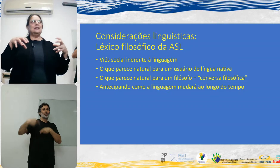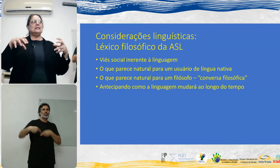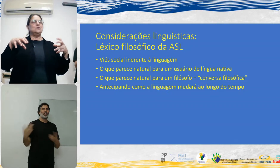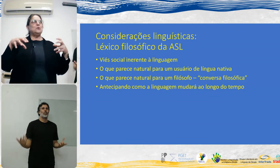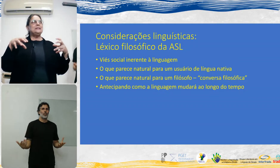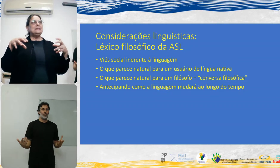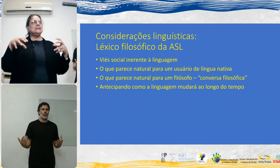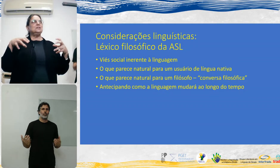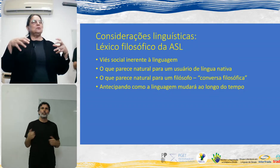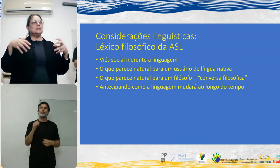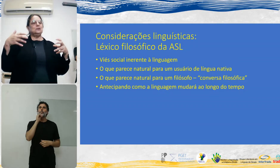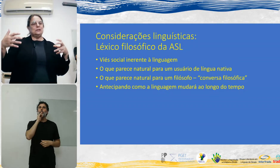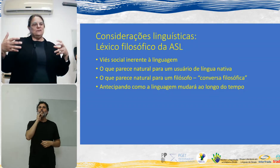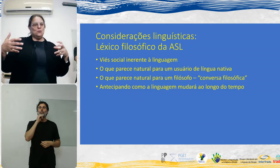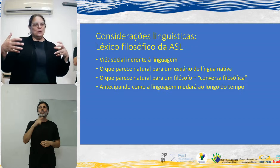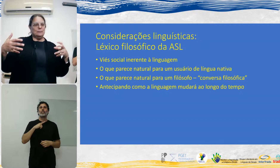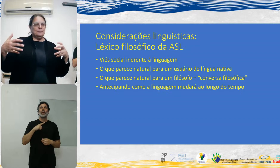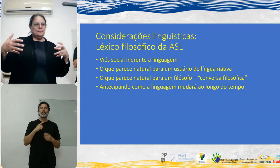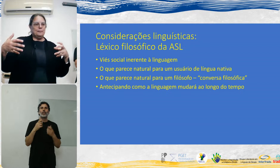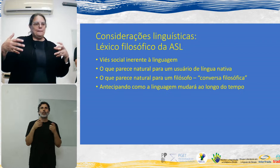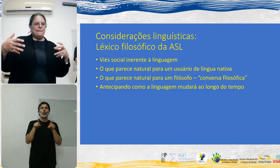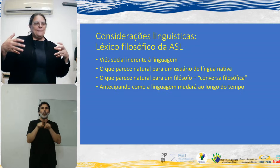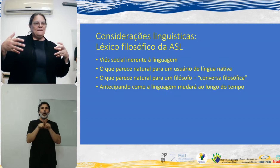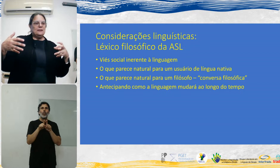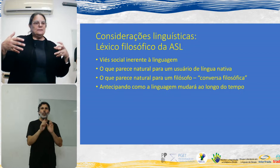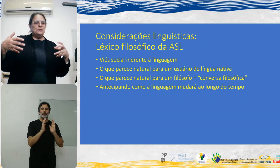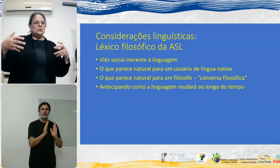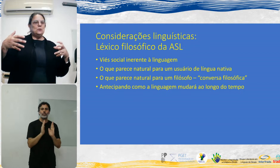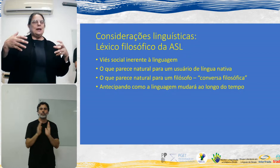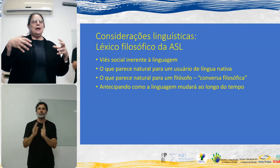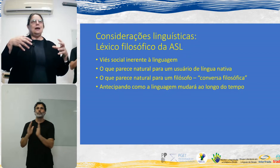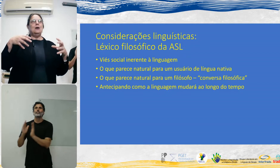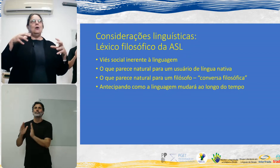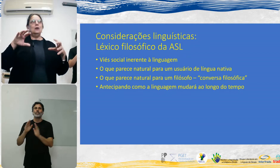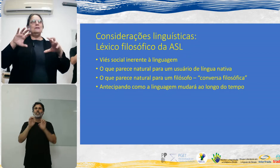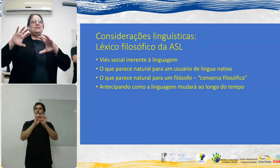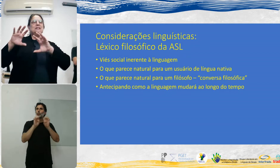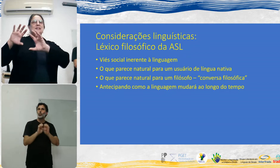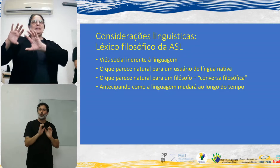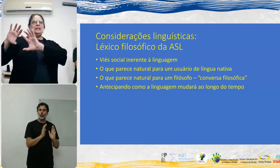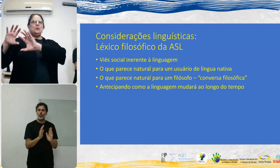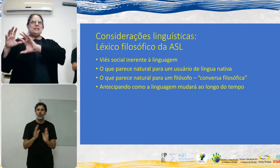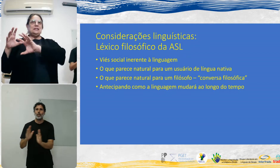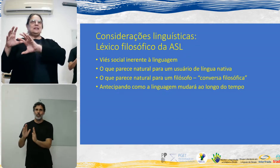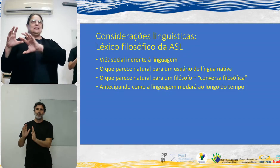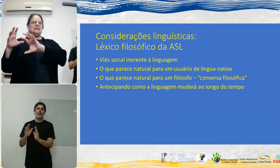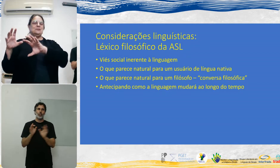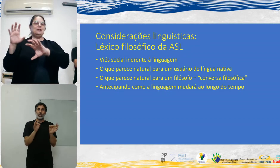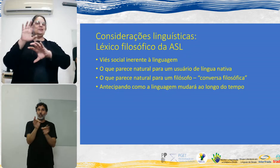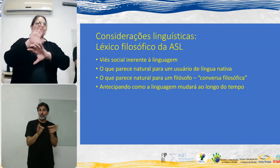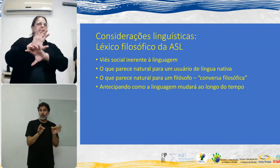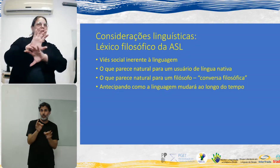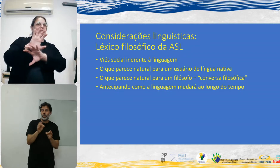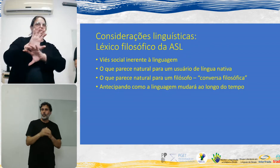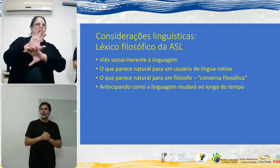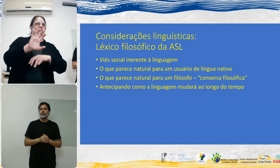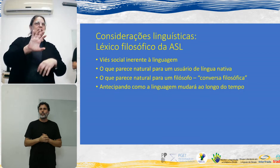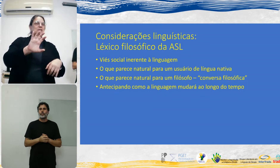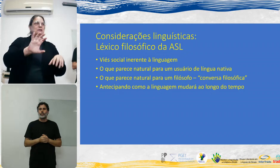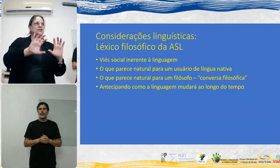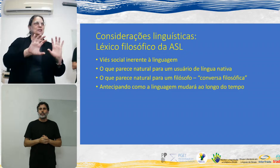have a linguistic structure and form. So all of these linguistic considerations,